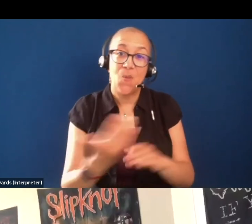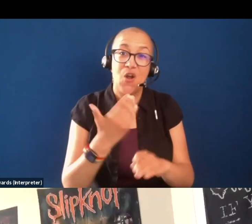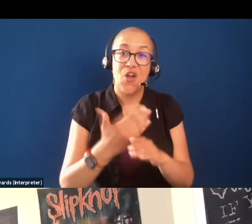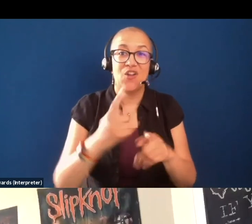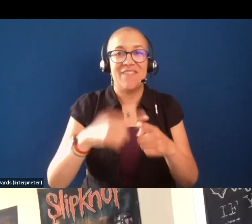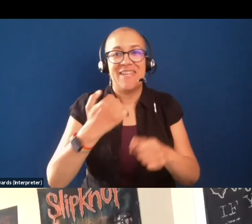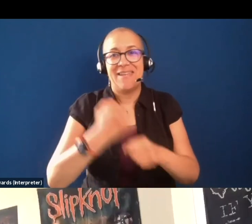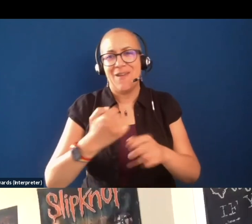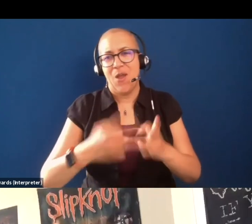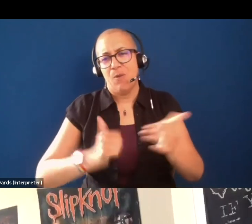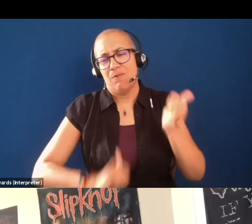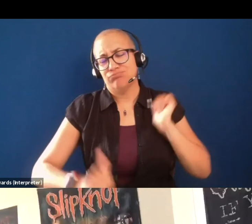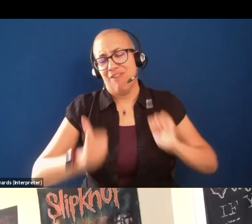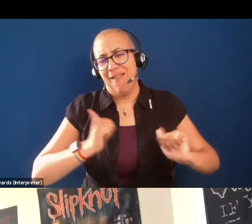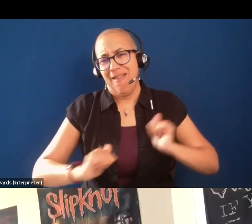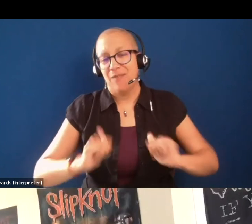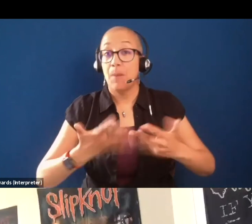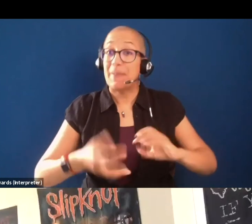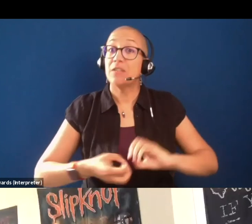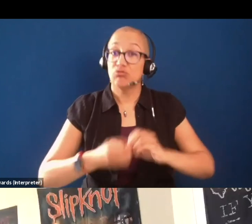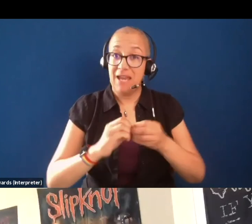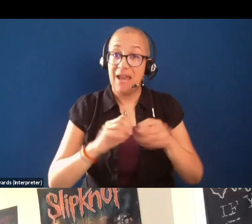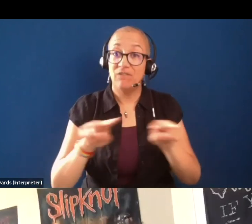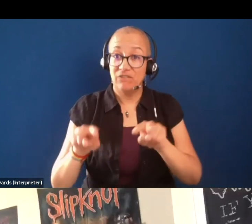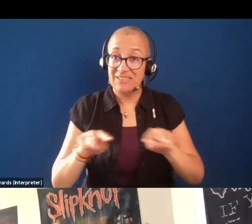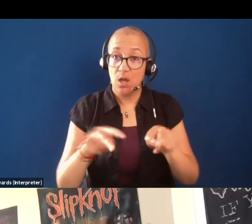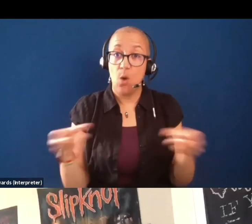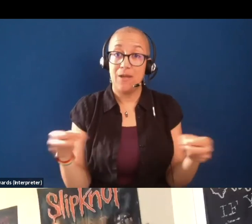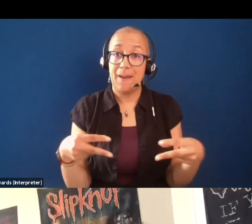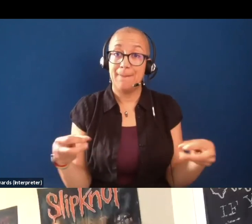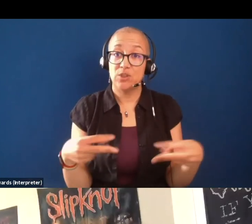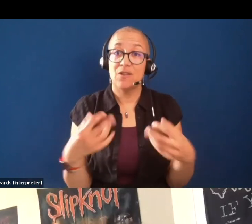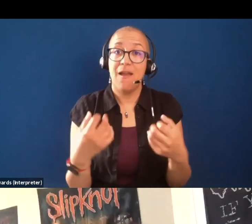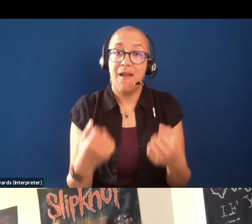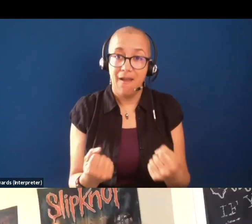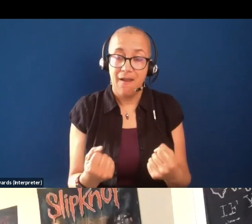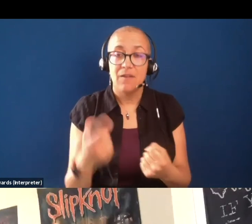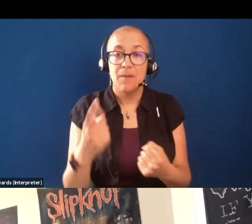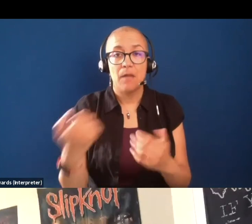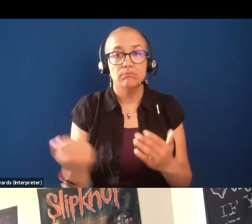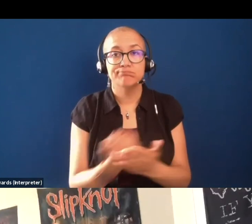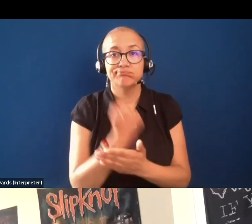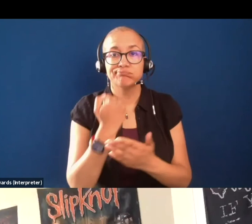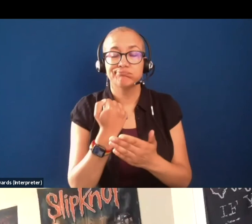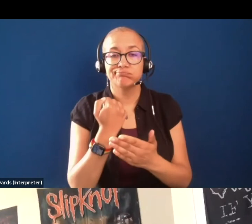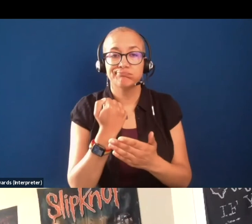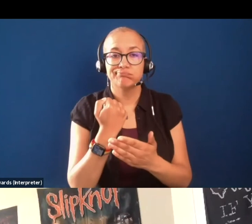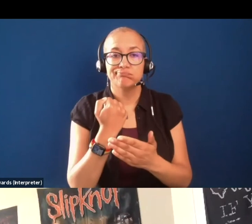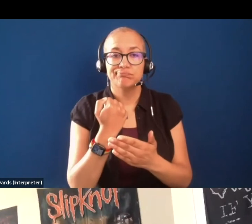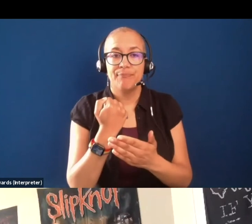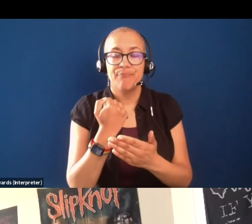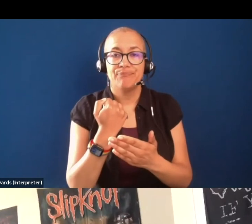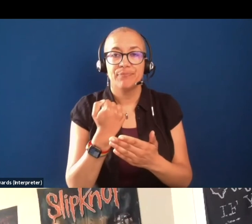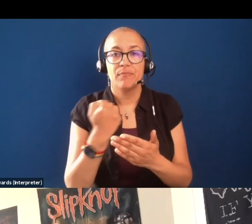of. We have created a video with captions. Unfortunately, we don't have a visual